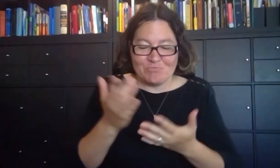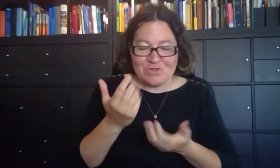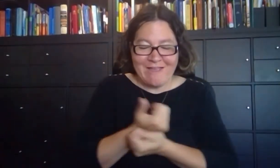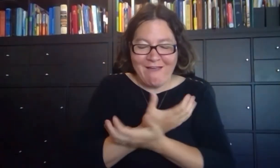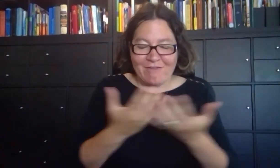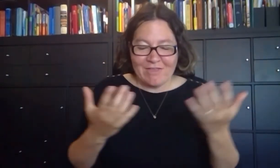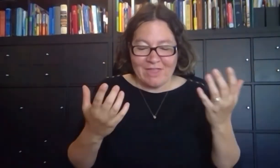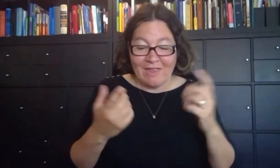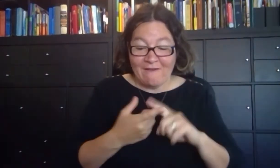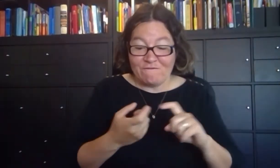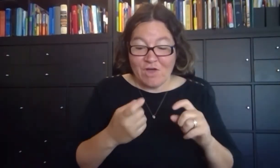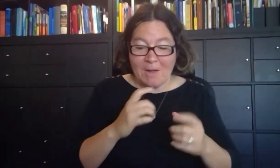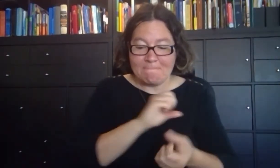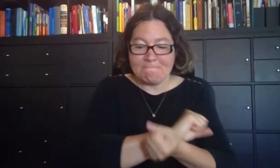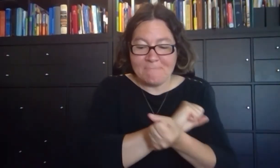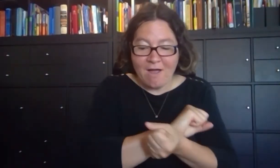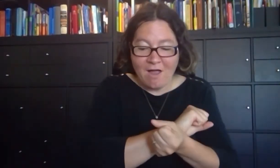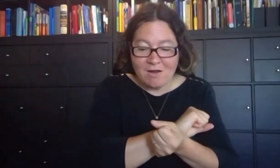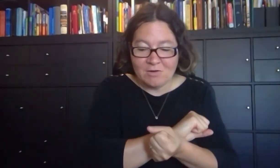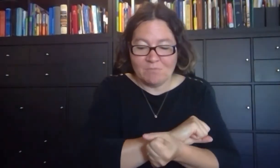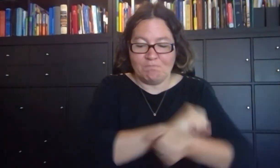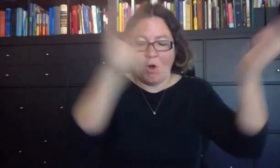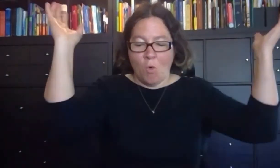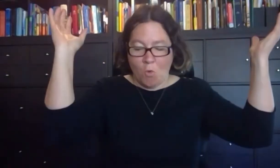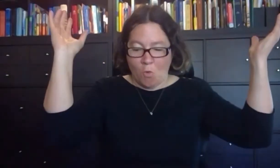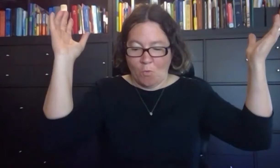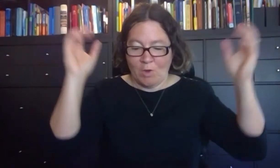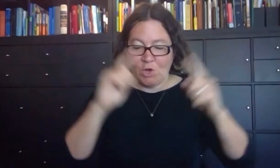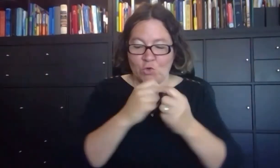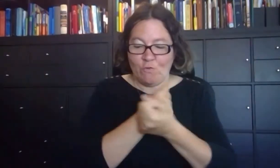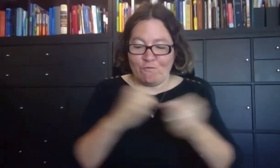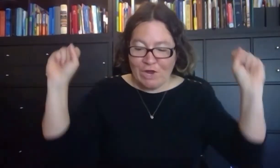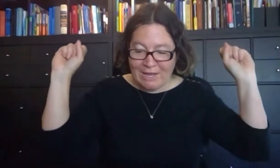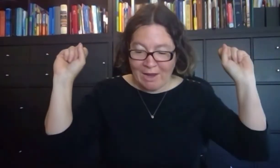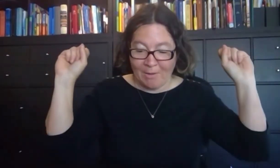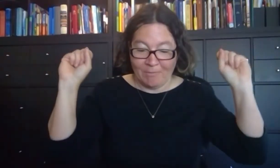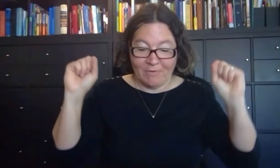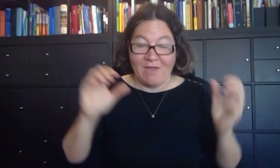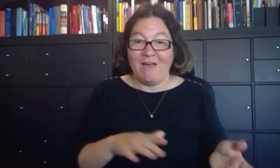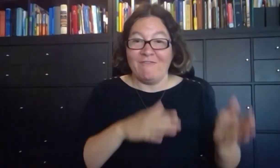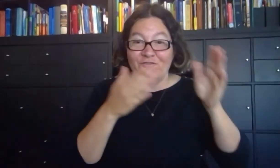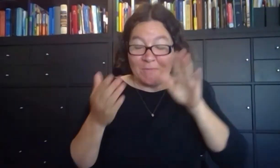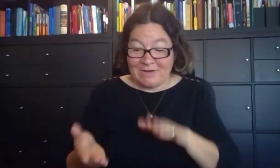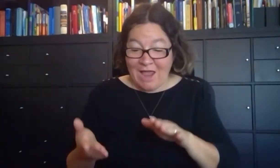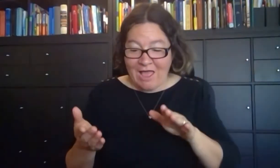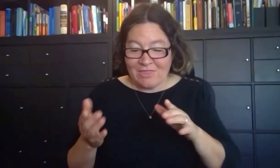Through Jesus, bring everything from bondage to freedom, from